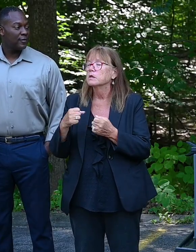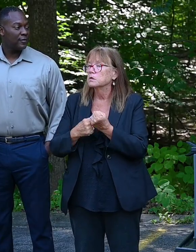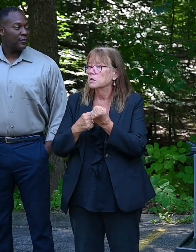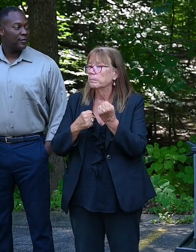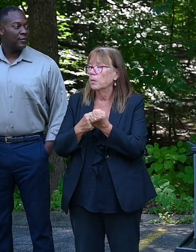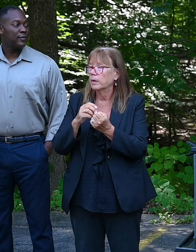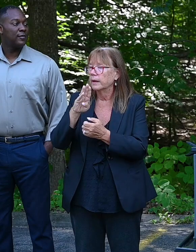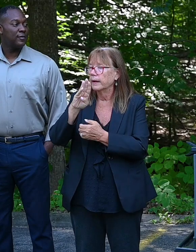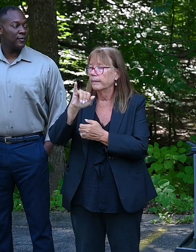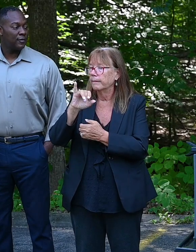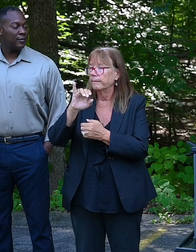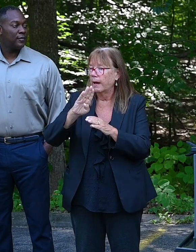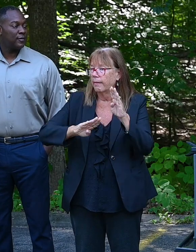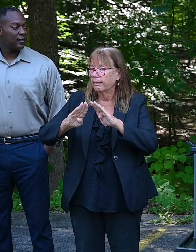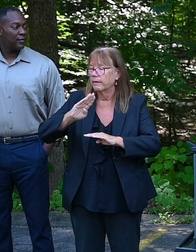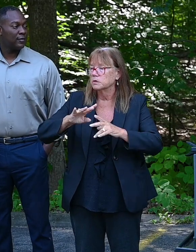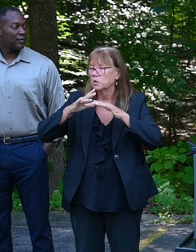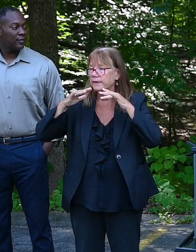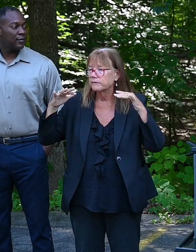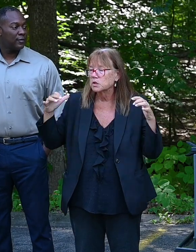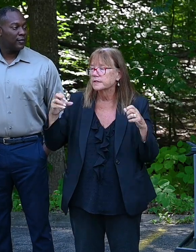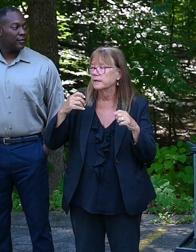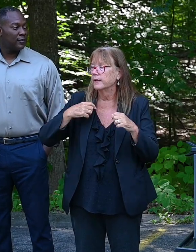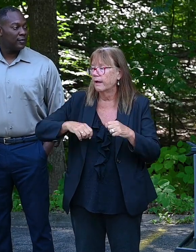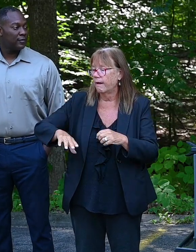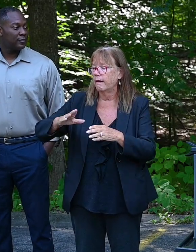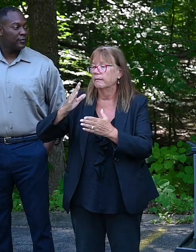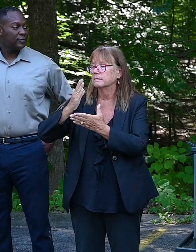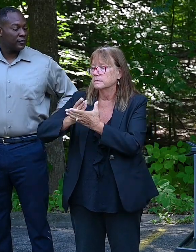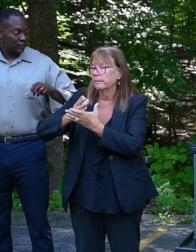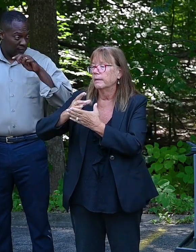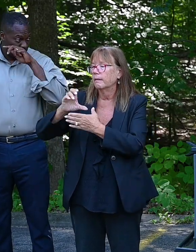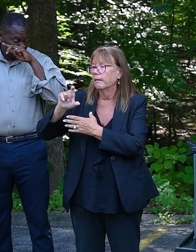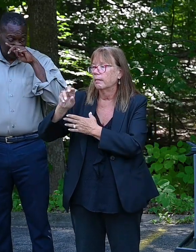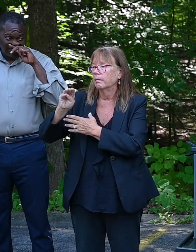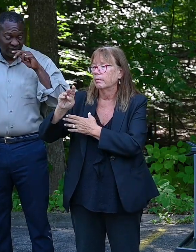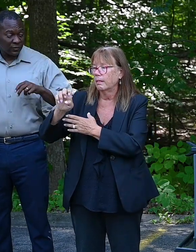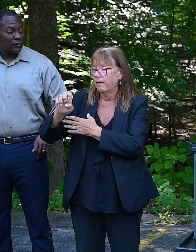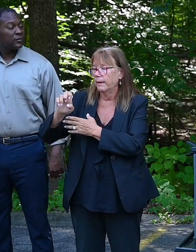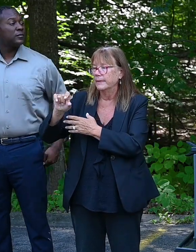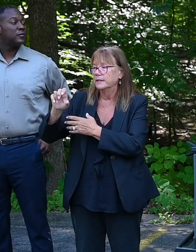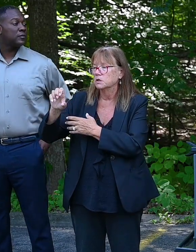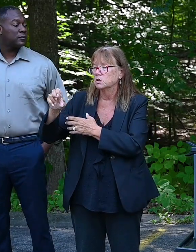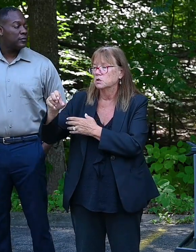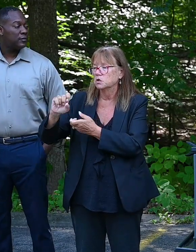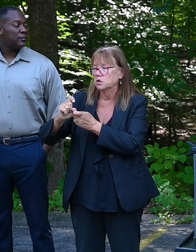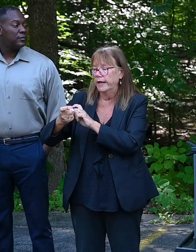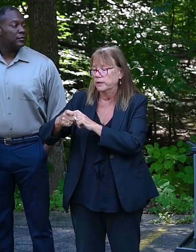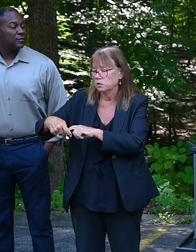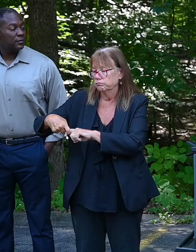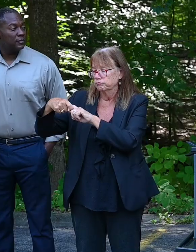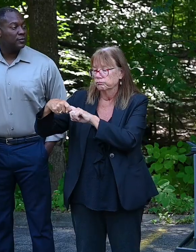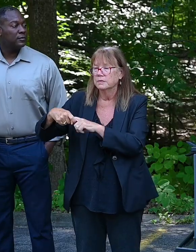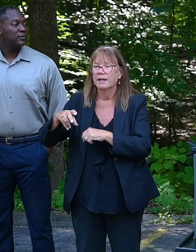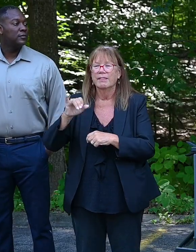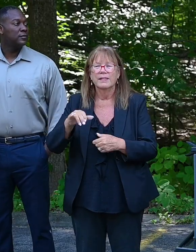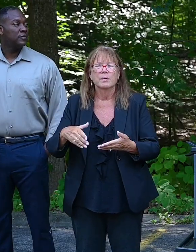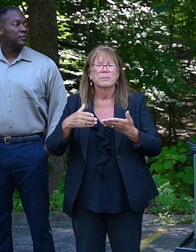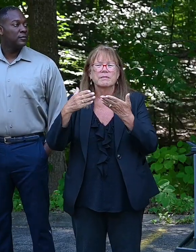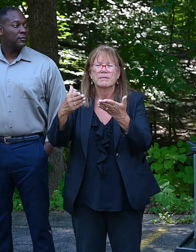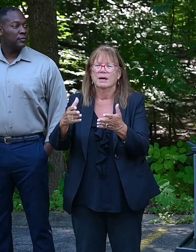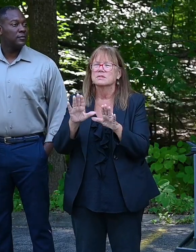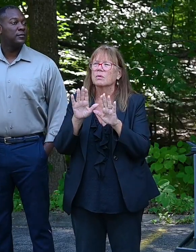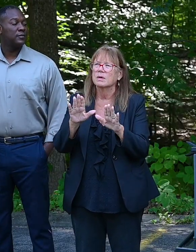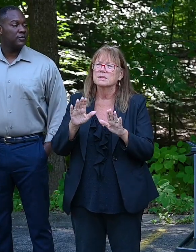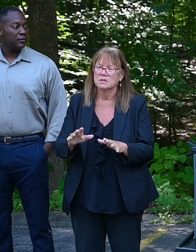and mitigating climate change. It protects our natural resources, offers really great recreational opportunities, and can